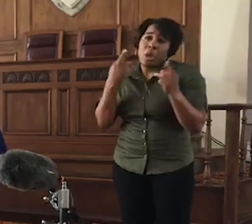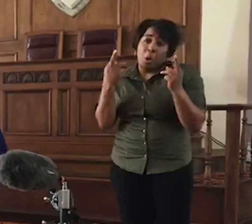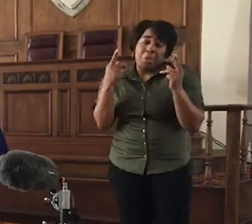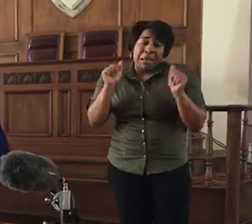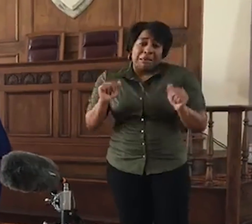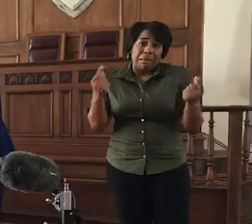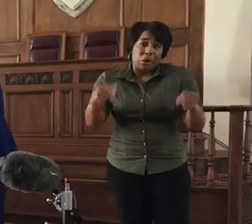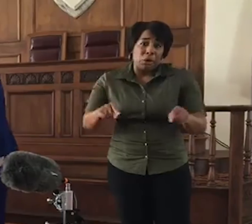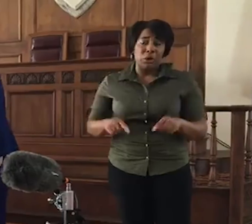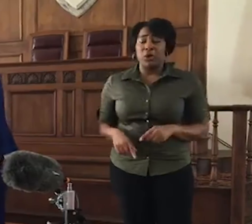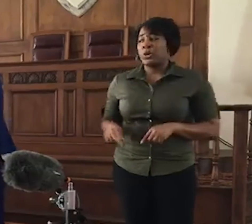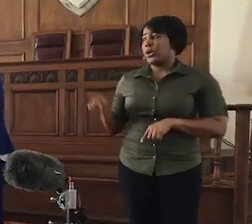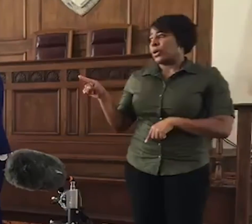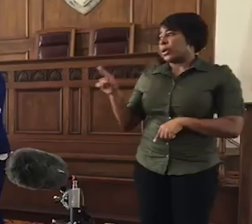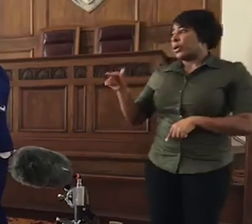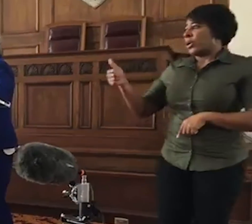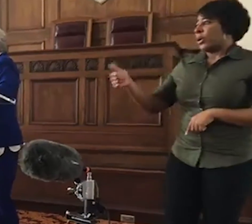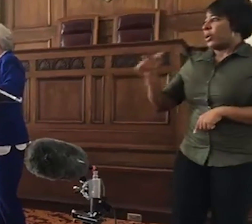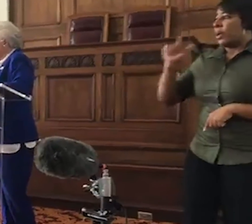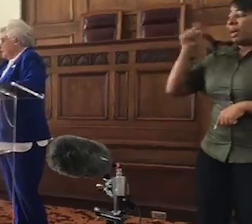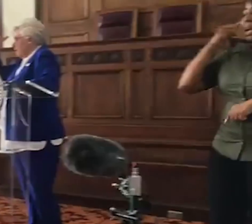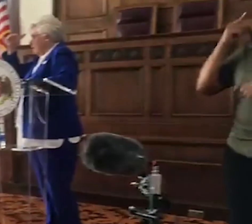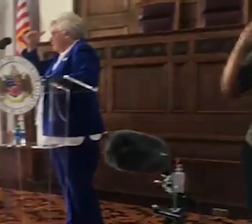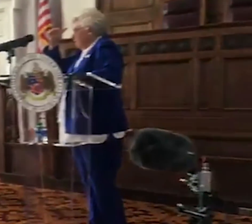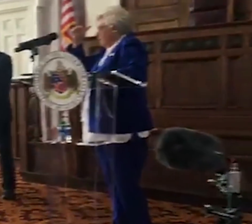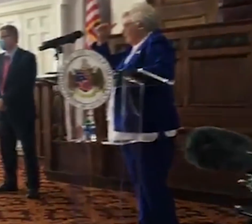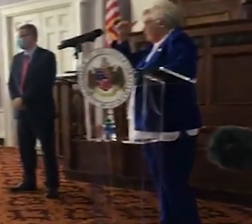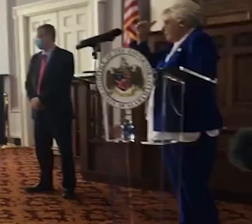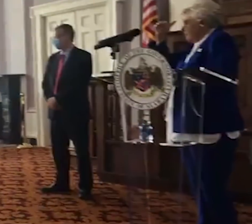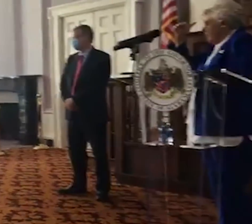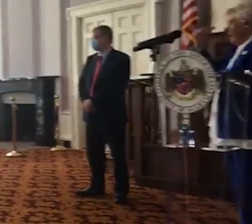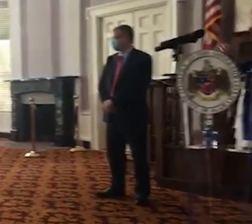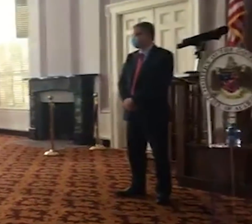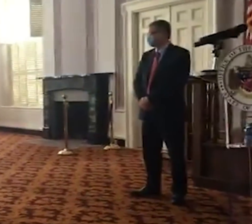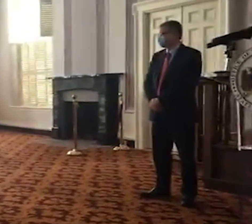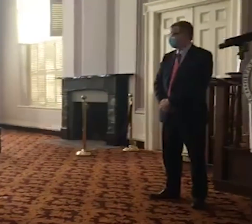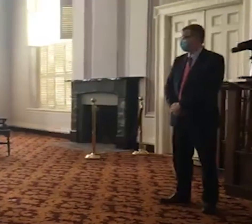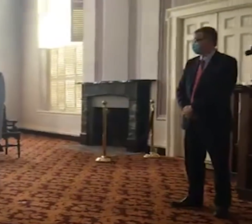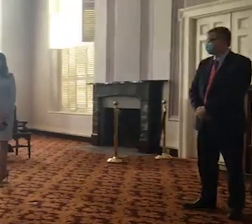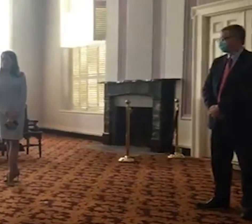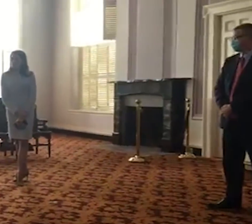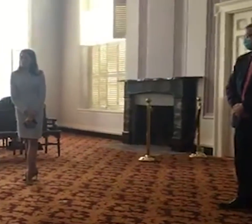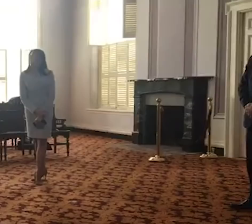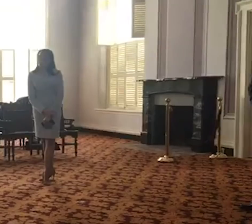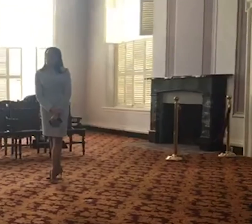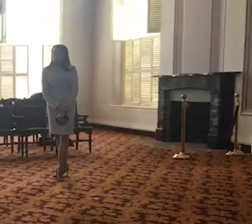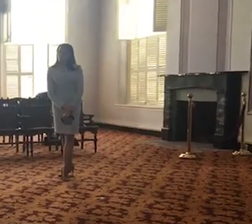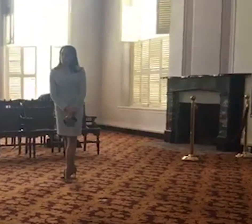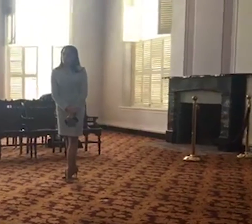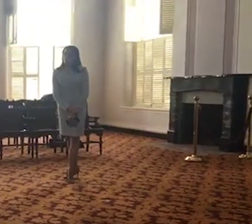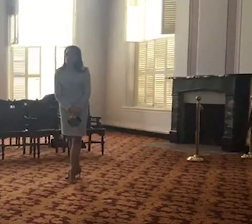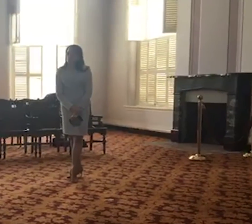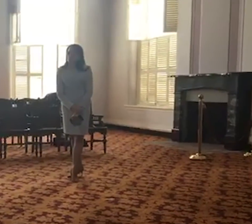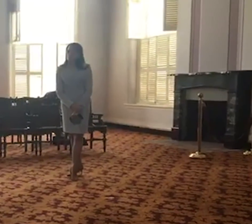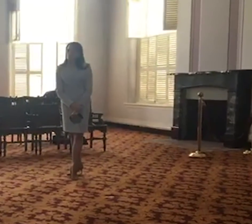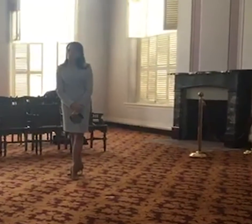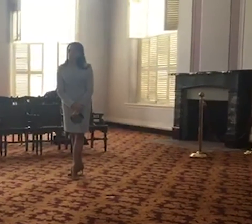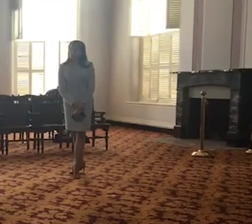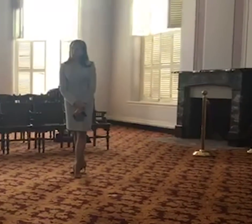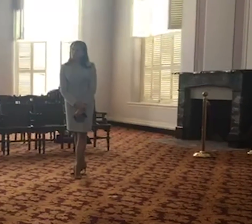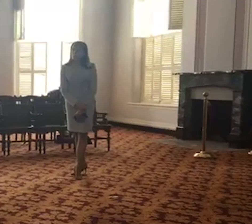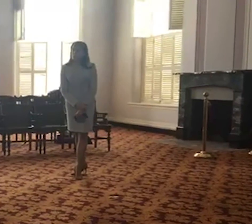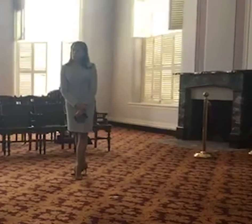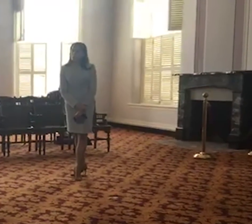Yes, sir. Governor, what can you tell us about the conversations that you had with Dr. Burks, and those conversations influence